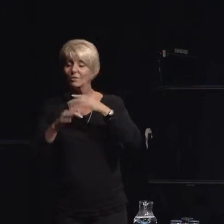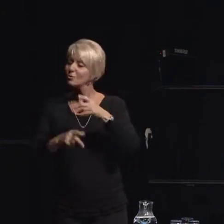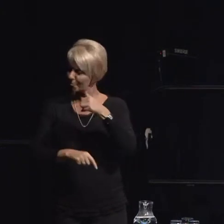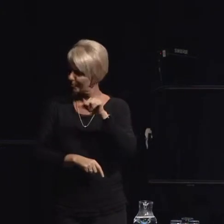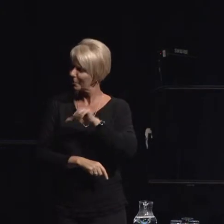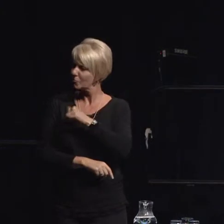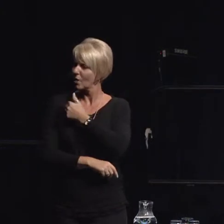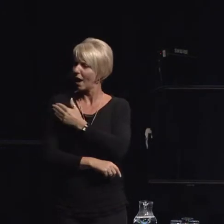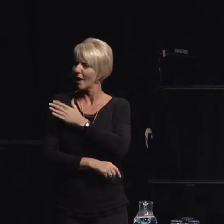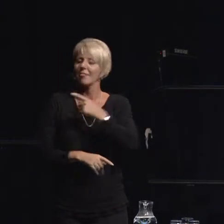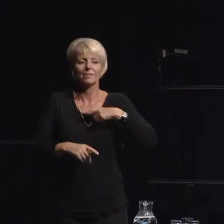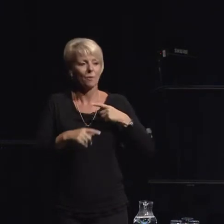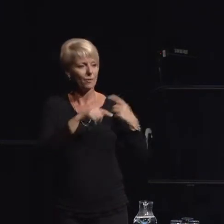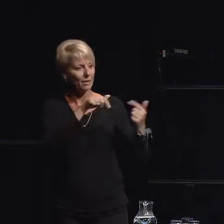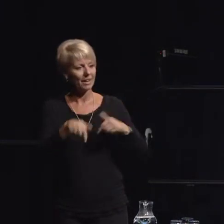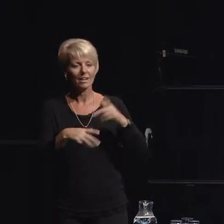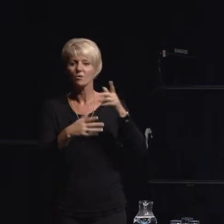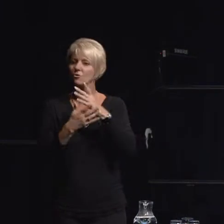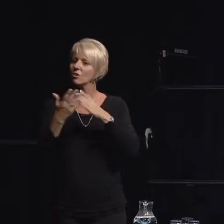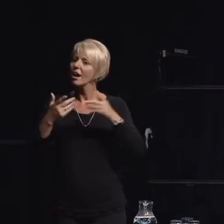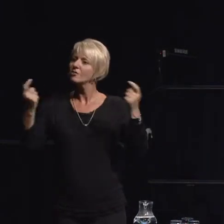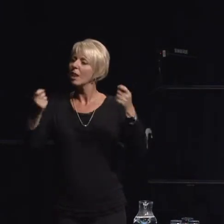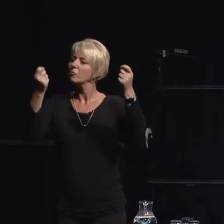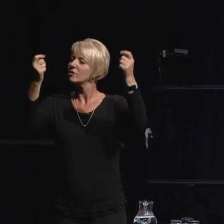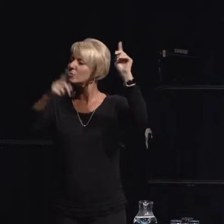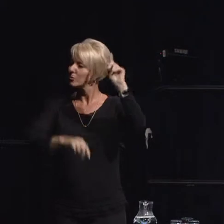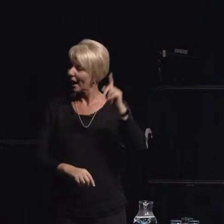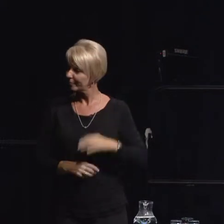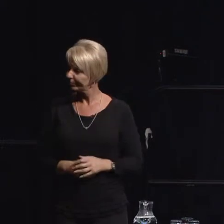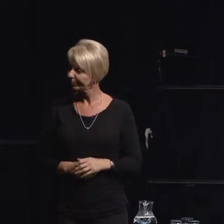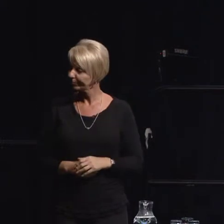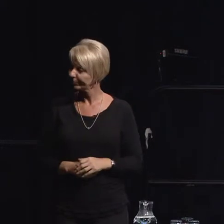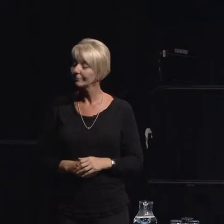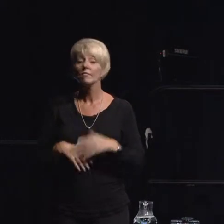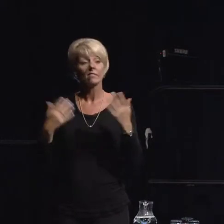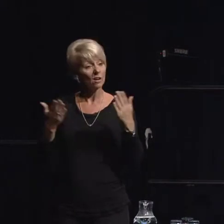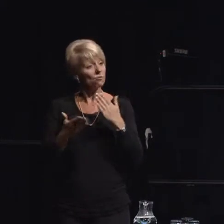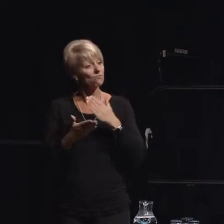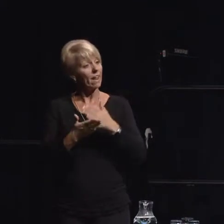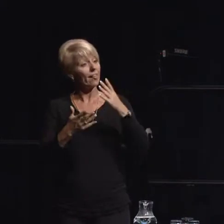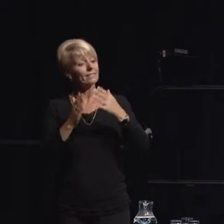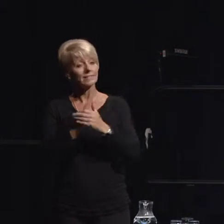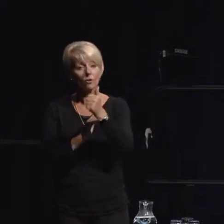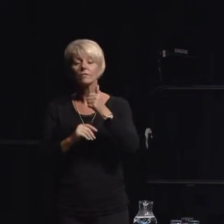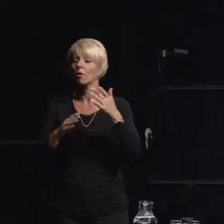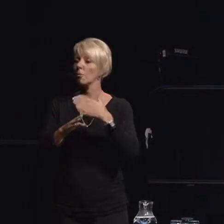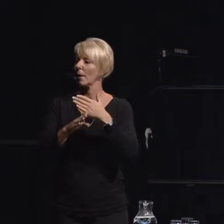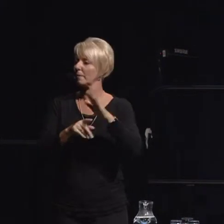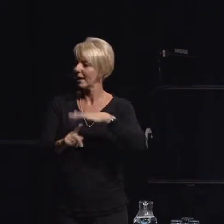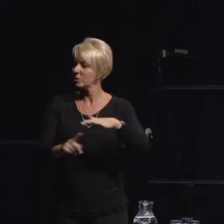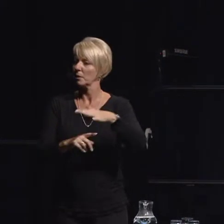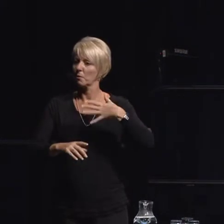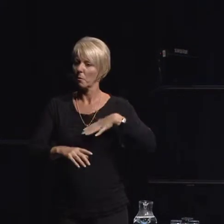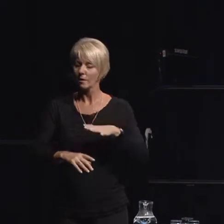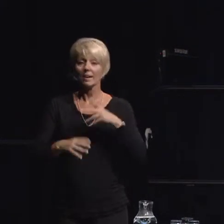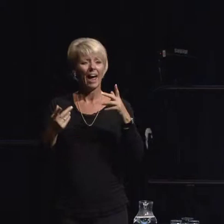why you are here sharing this celebration with us today. Our focus is on real skills for the workplace. Our economy remains